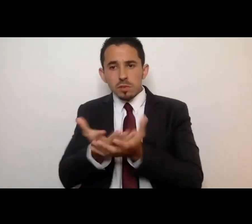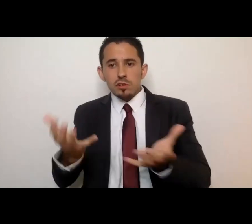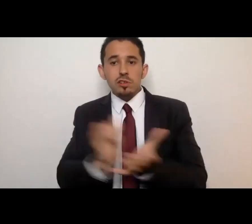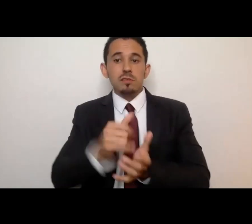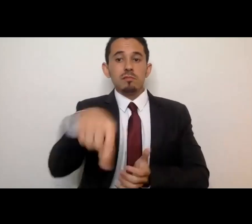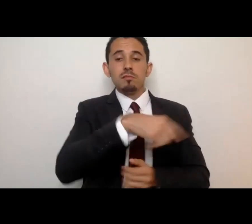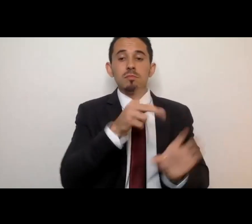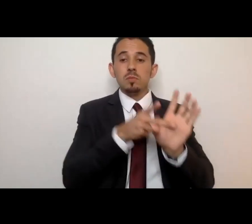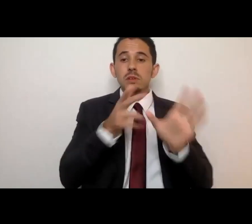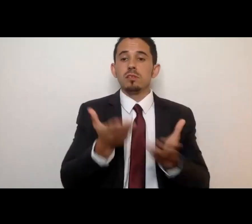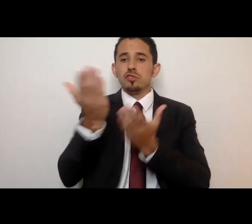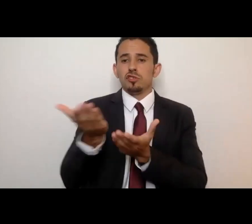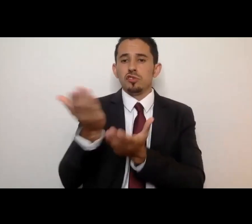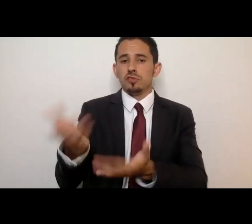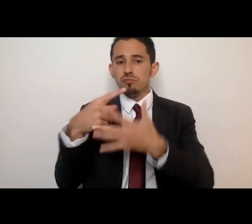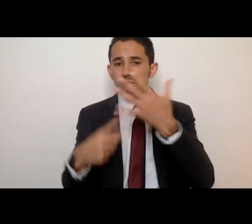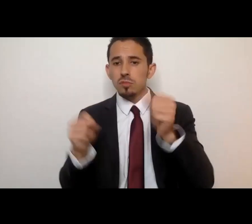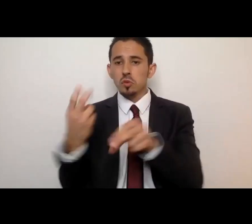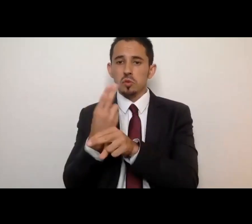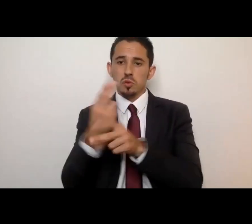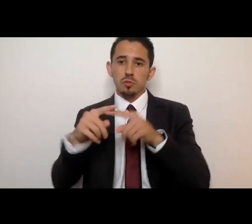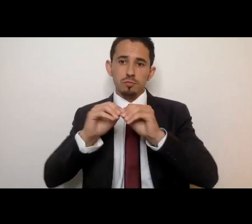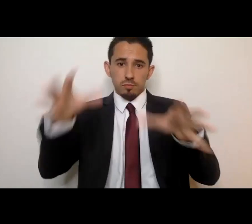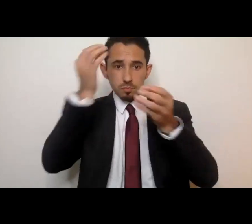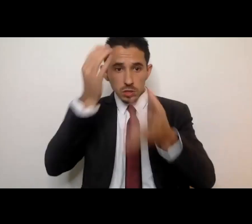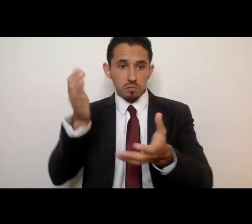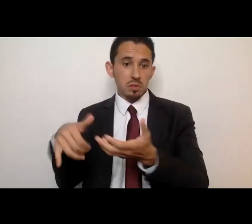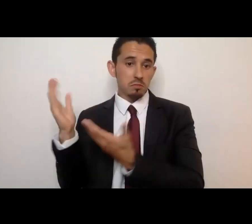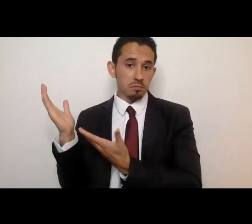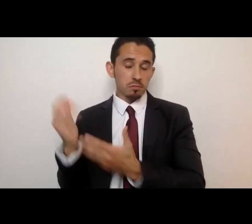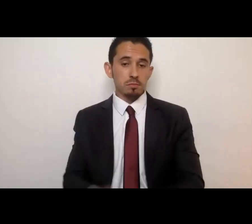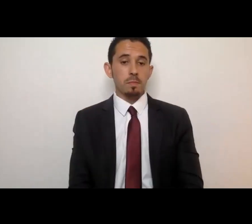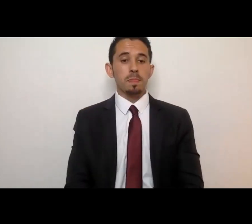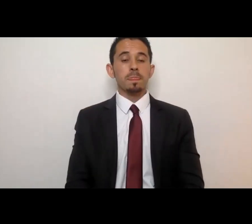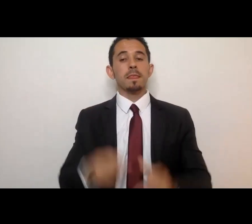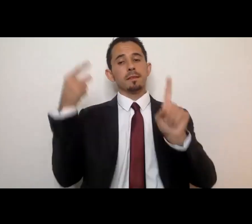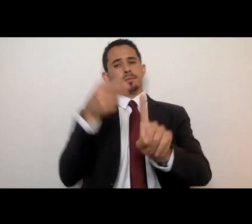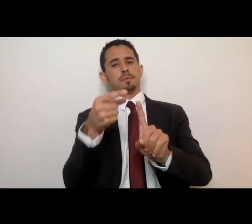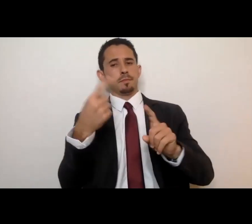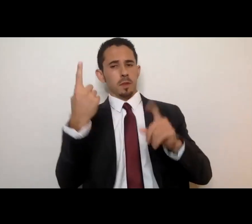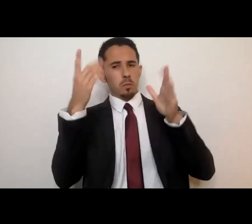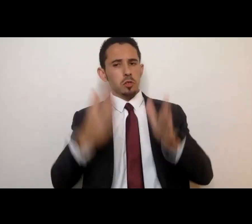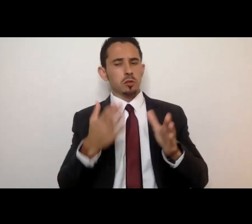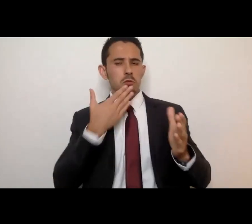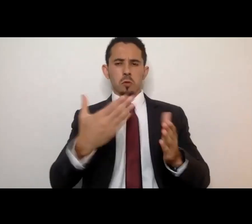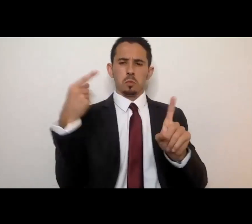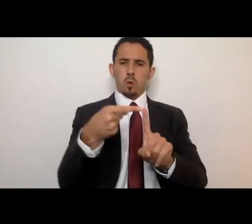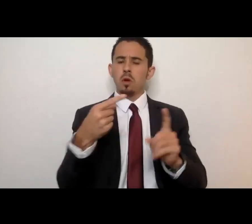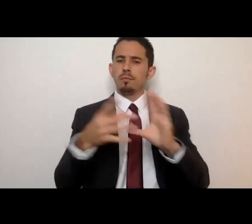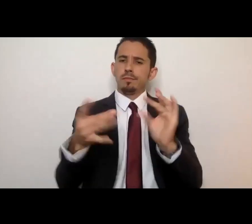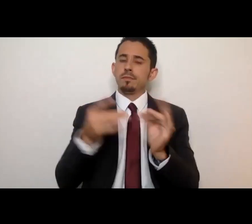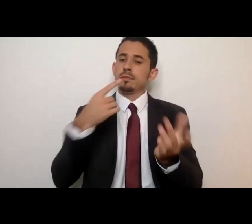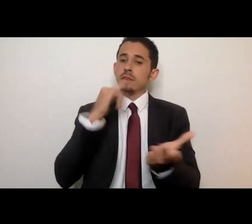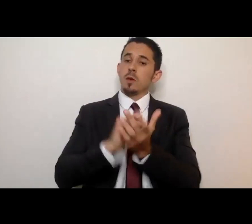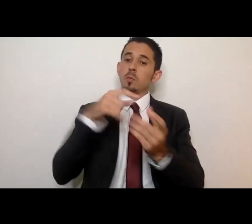understood. There's a lot of health information that deaf participants suggested would be important, as you can see